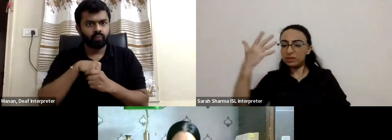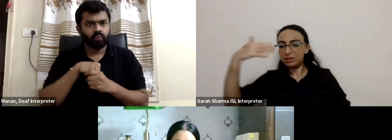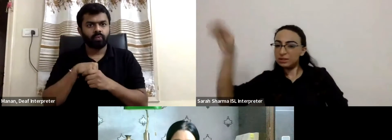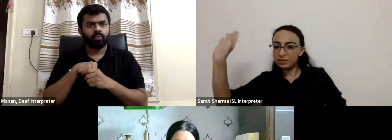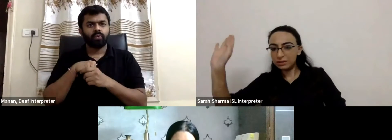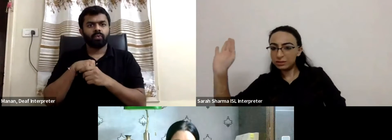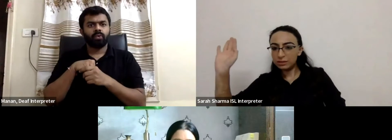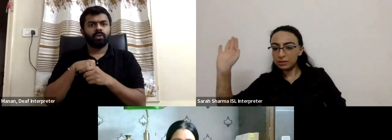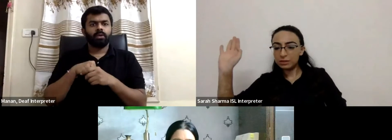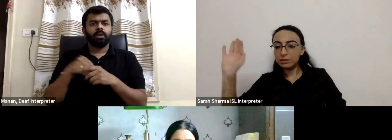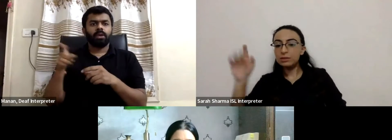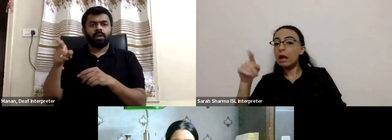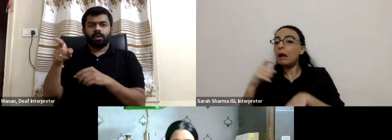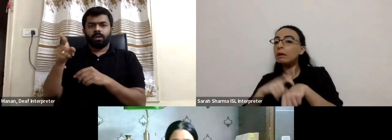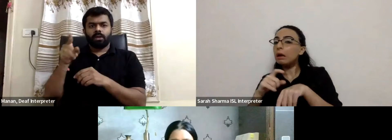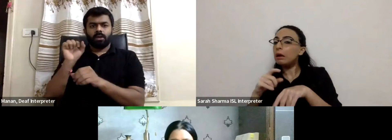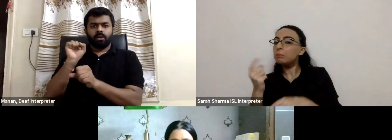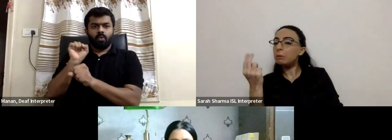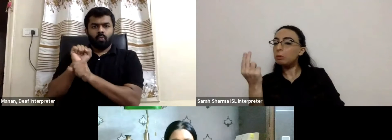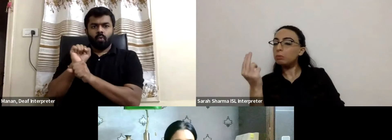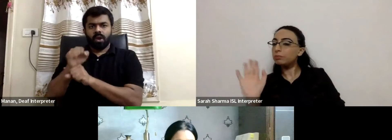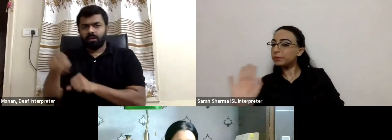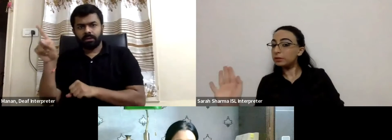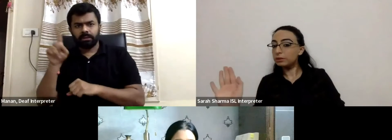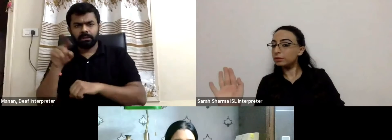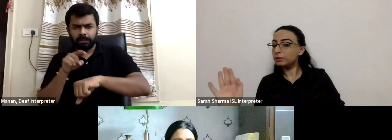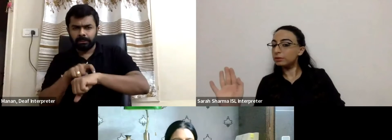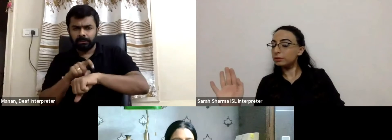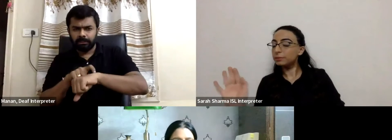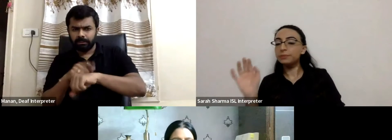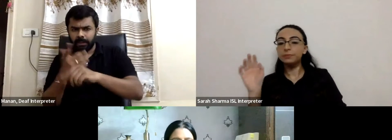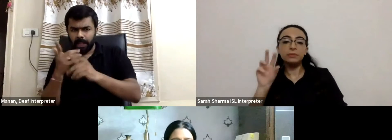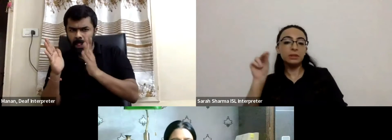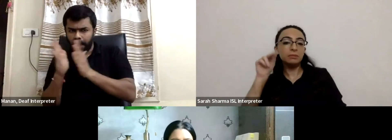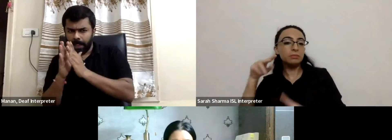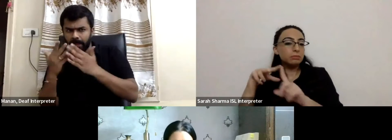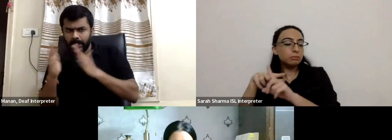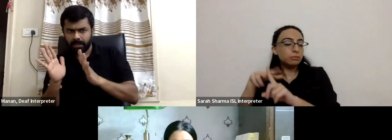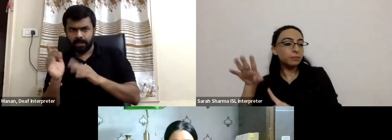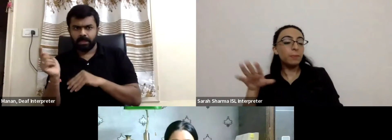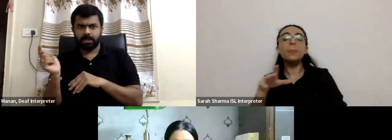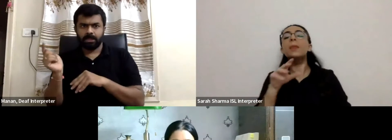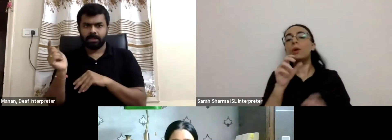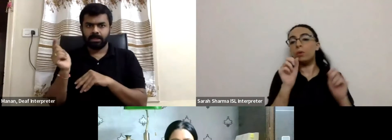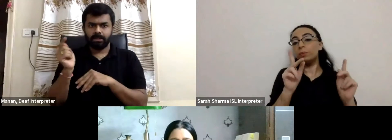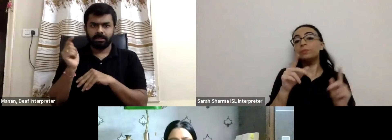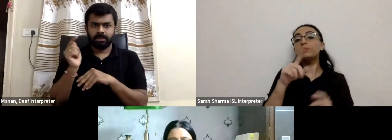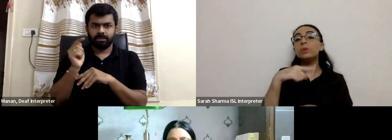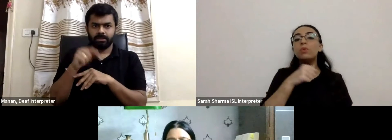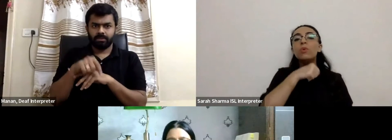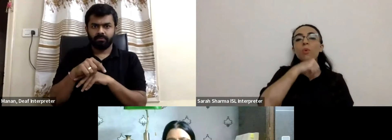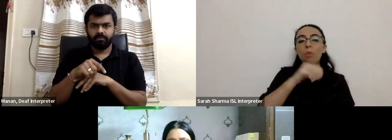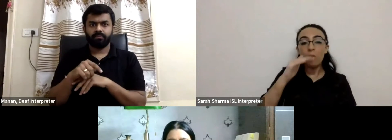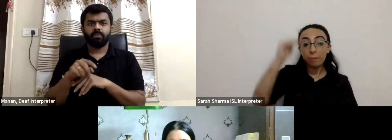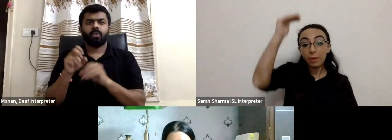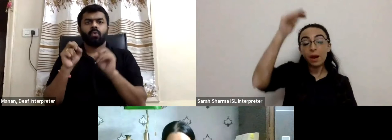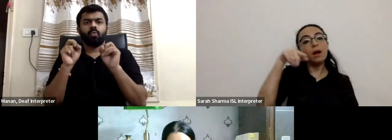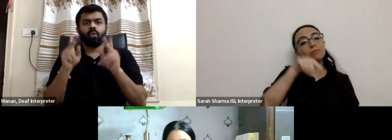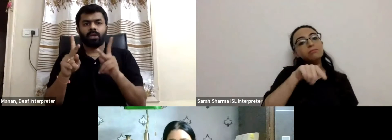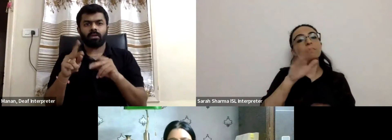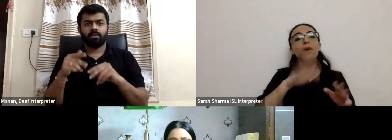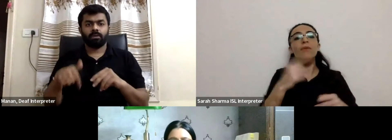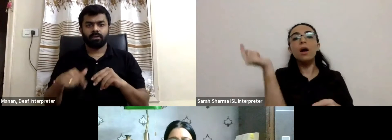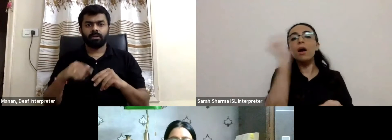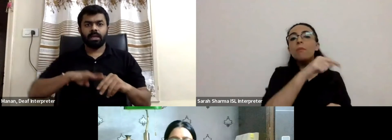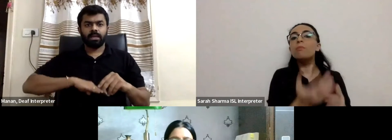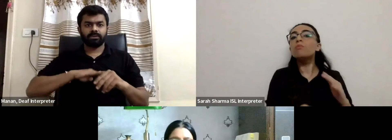it's You have a mostly couple of women, minutes. elderly, they come to us. And we also have evening OP in